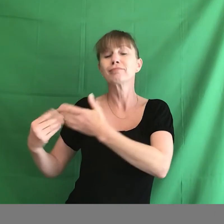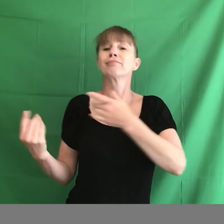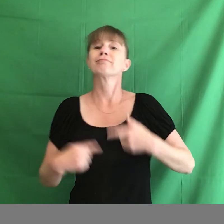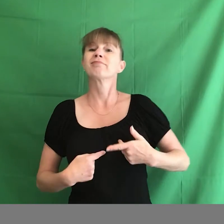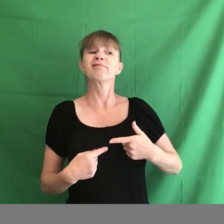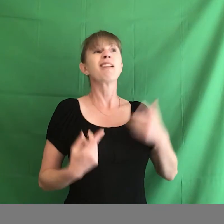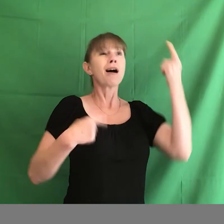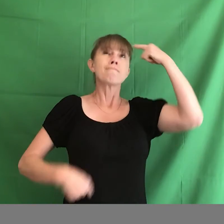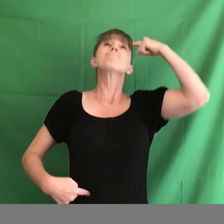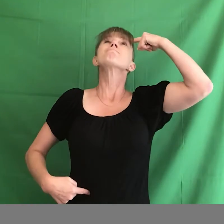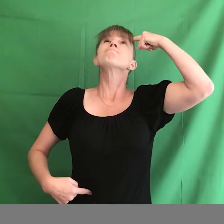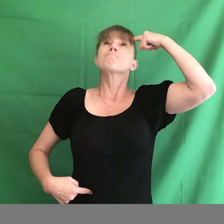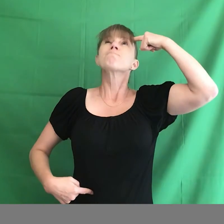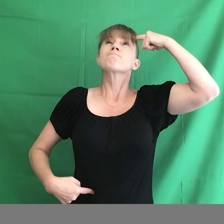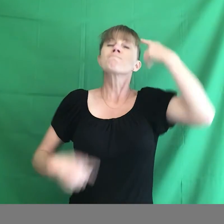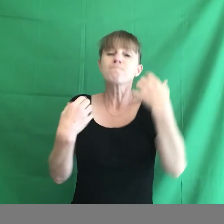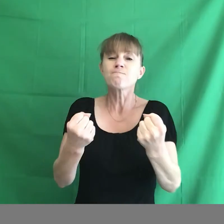trends, emphasize